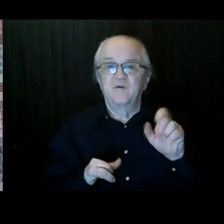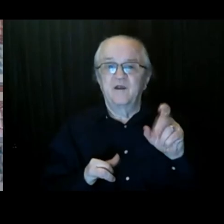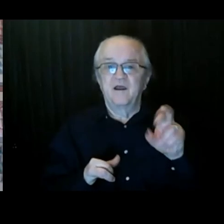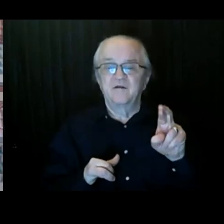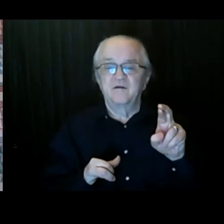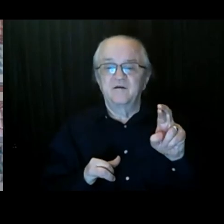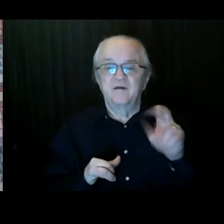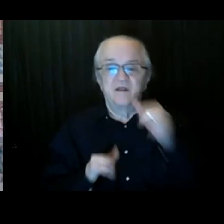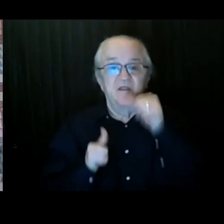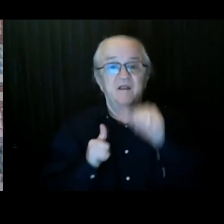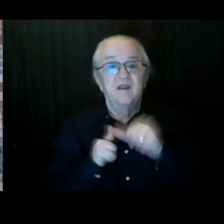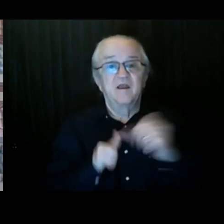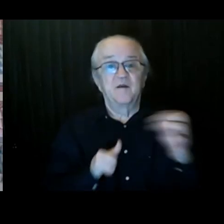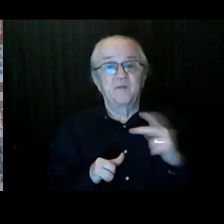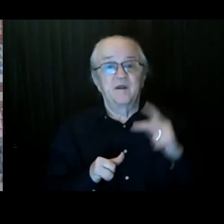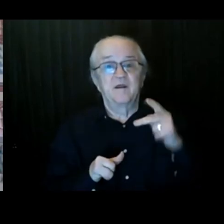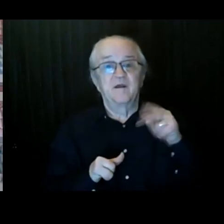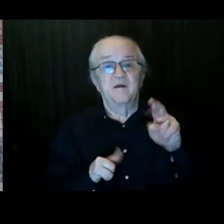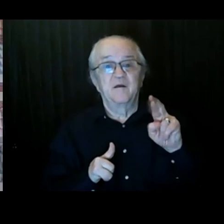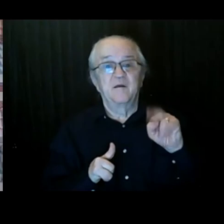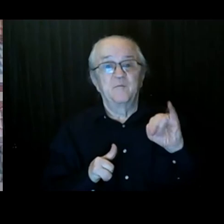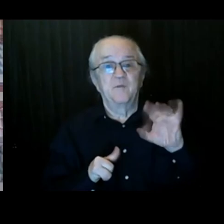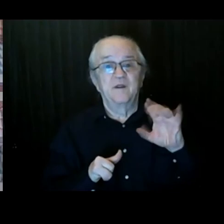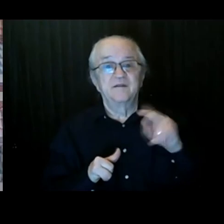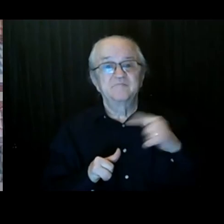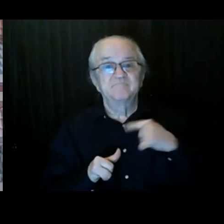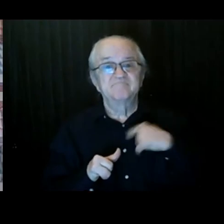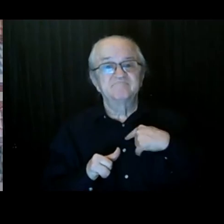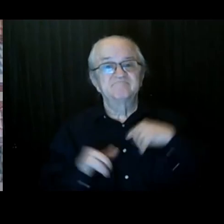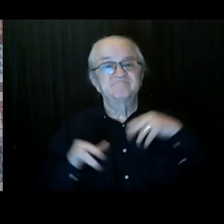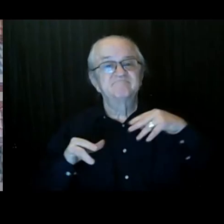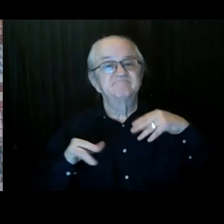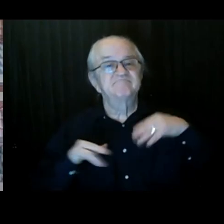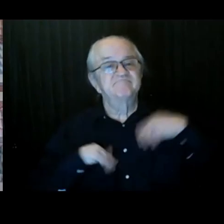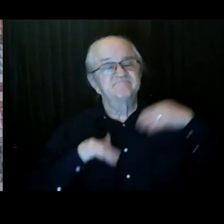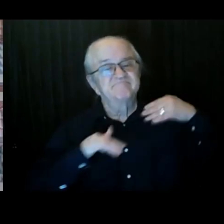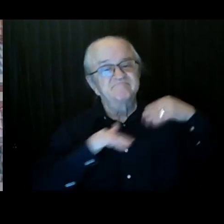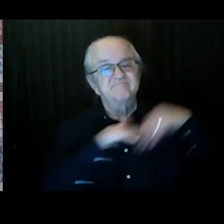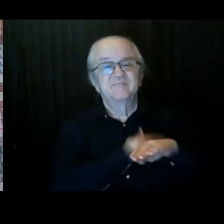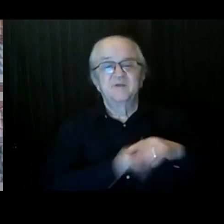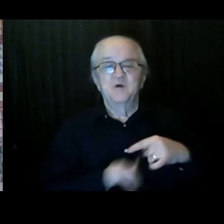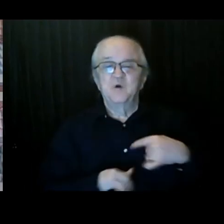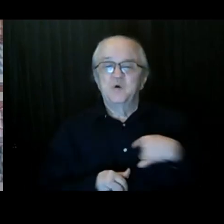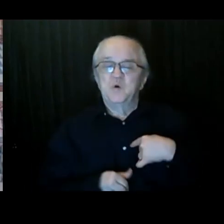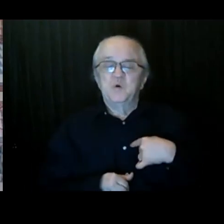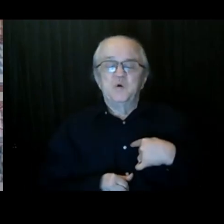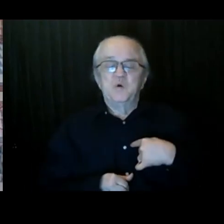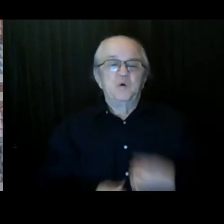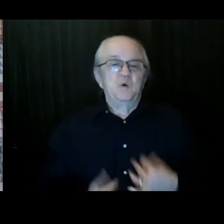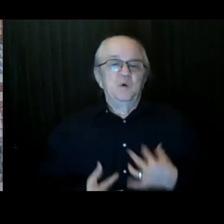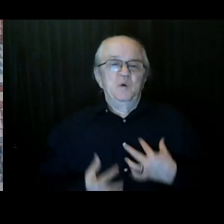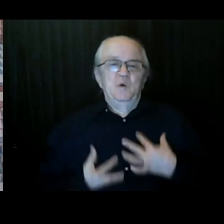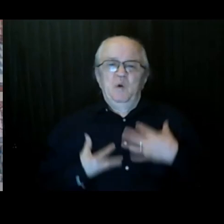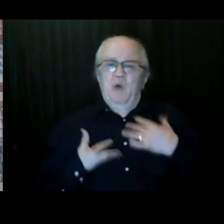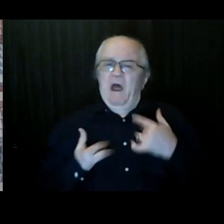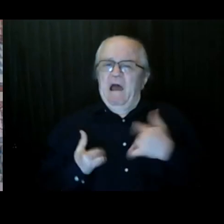When the letter came back from Princeton that I was in, I was on top of the world. I was at a very competitive high school. I